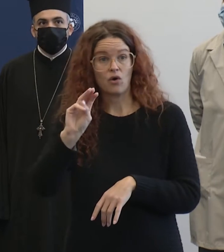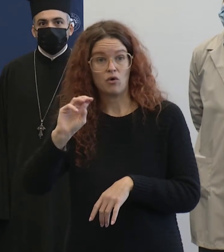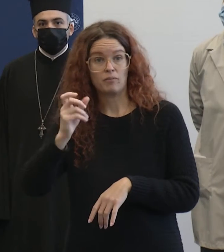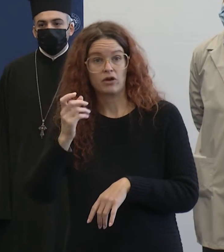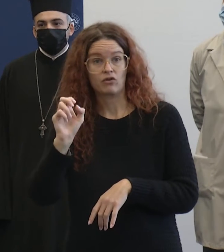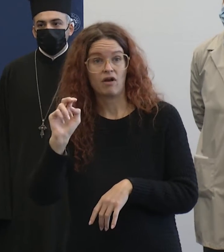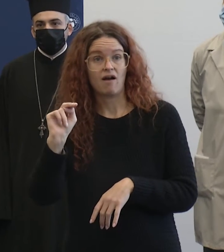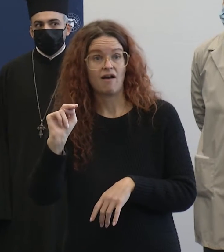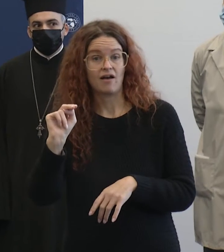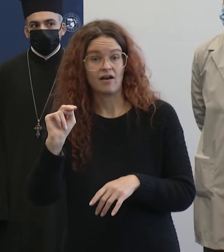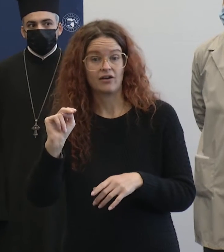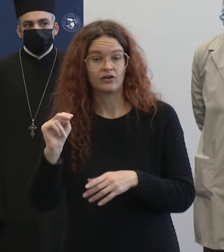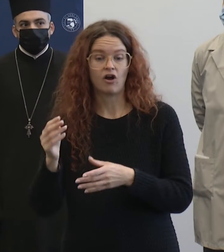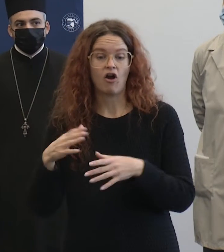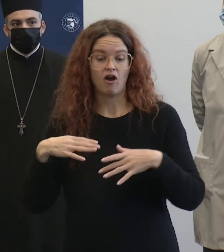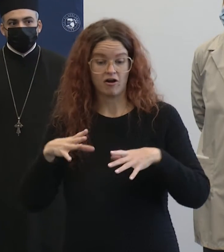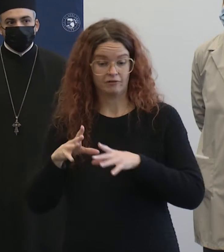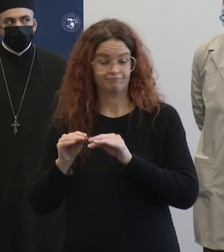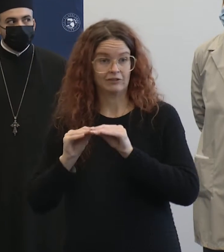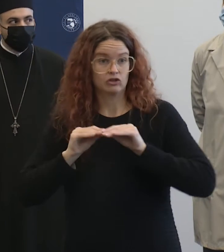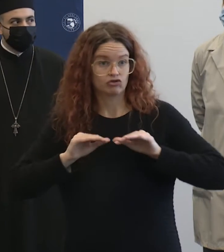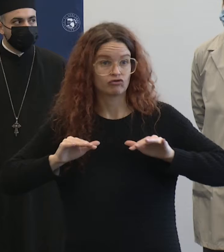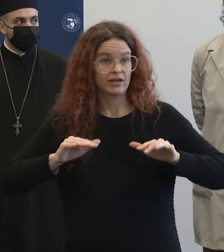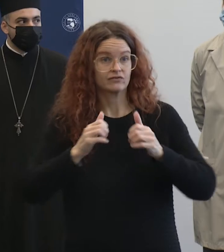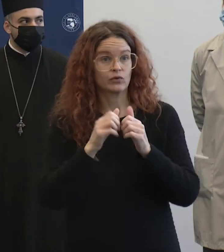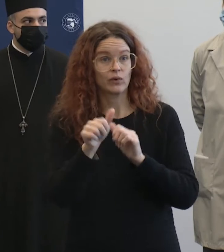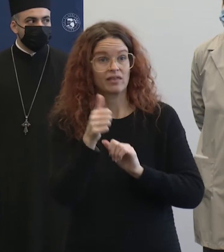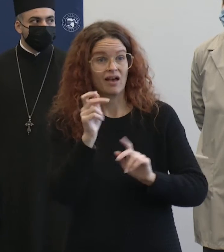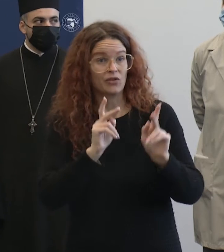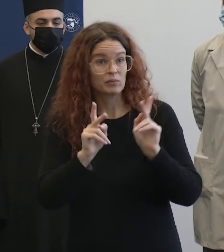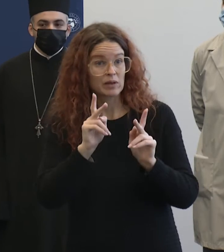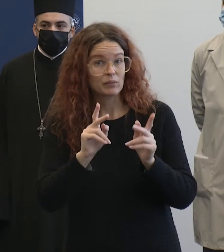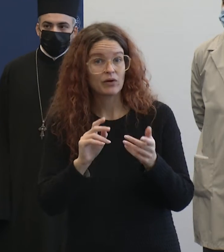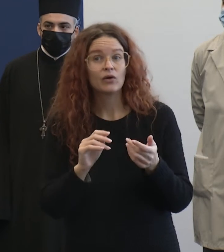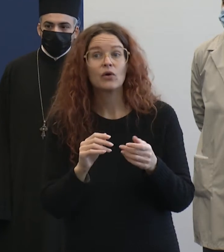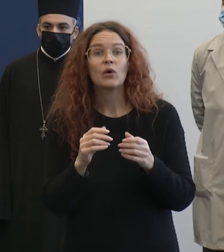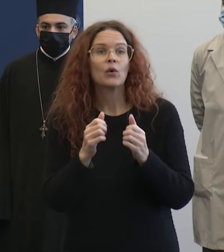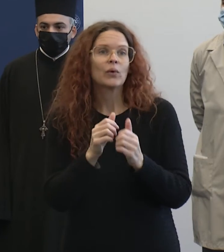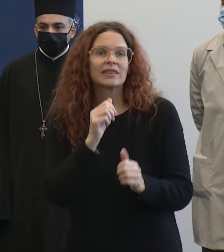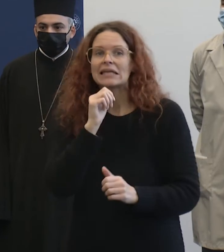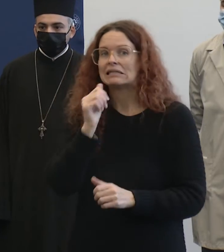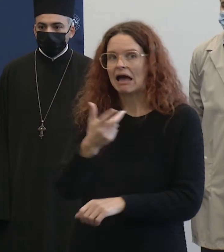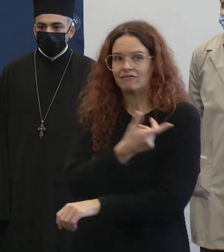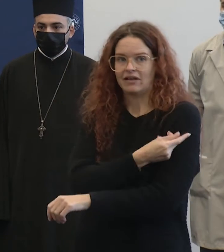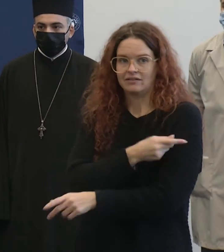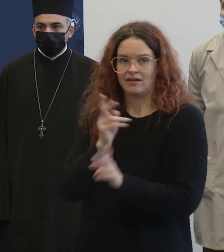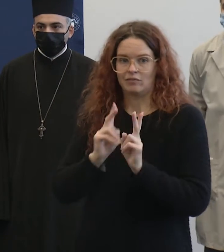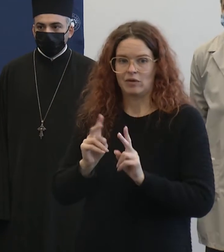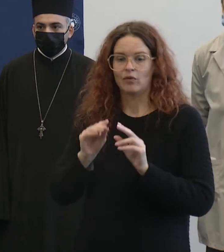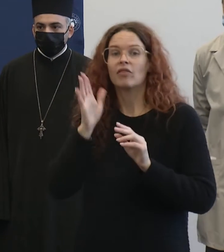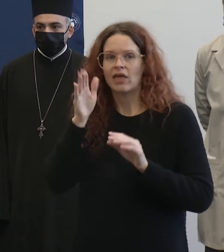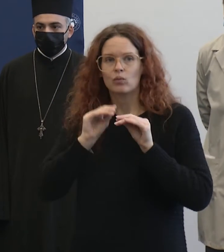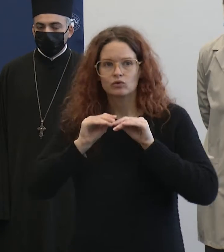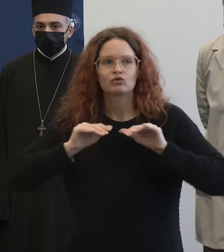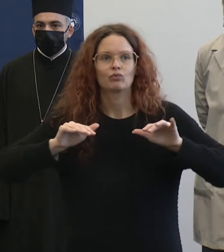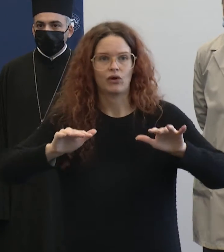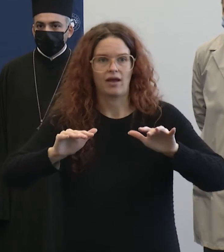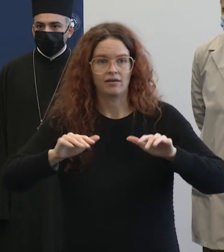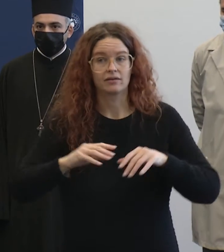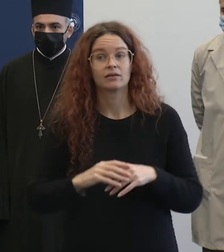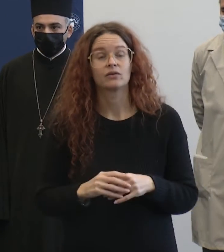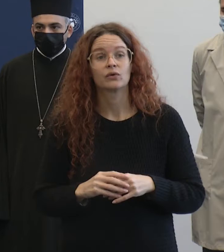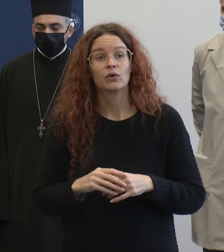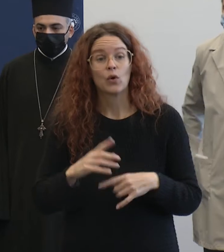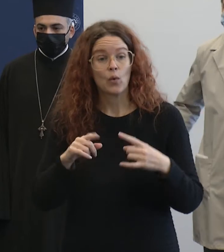are created in, carried around, and transferred to others predominantly by unvaccinated people. Until we get to a much